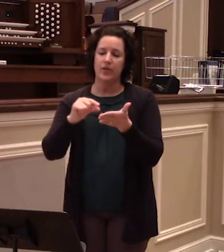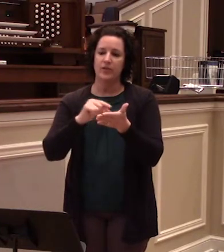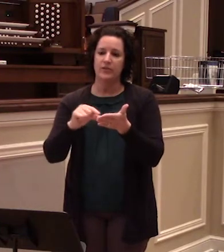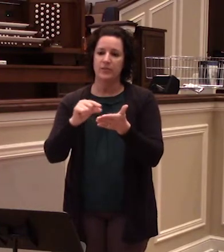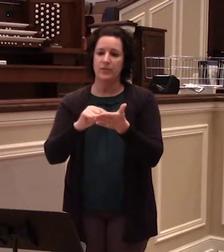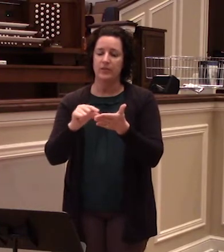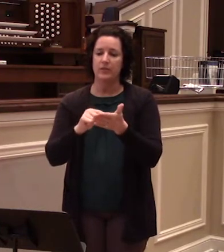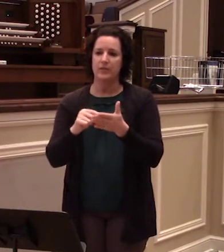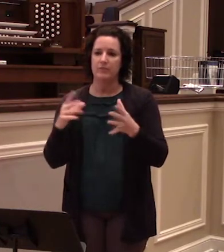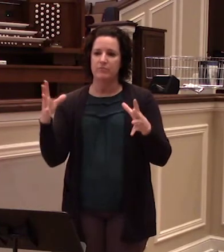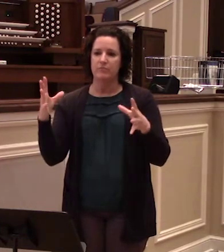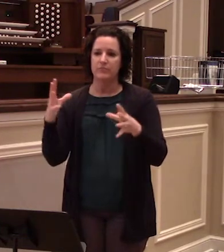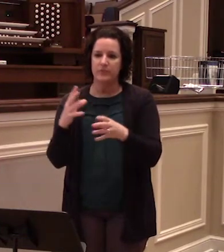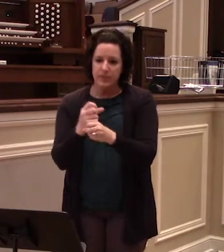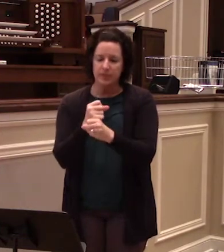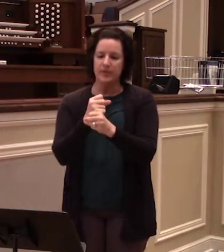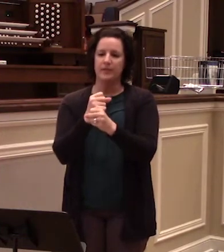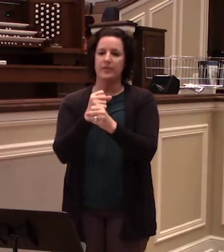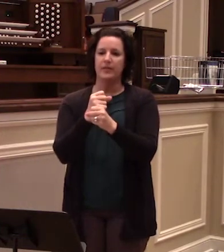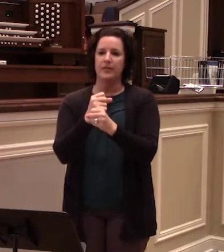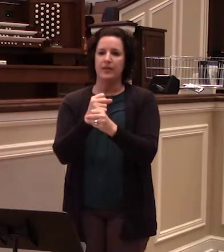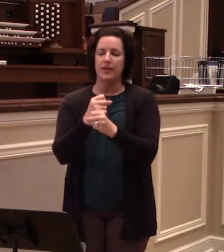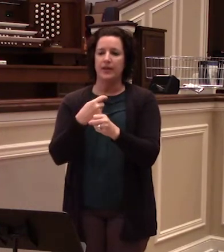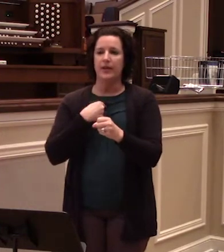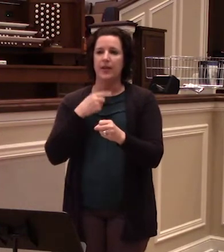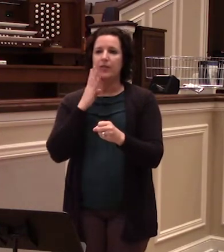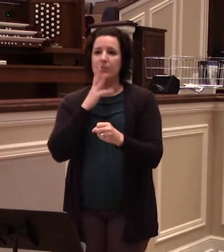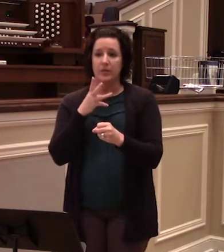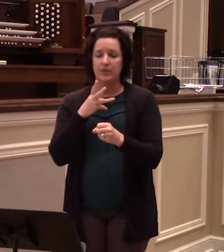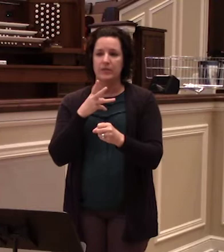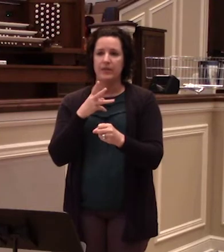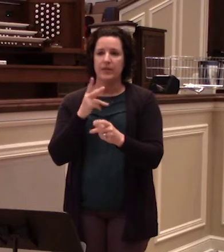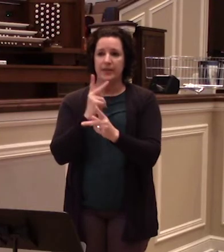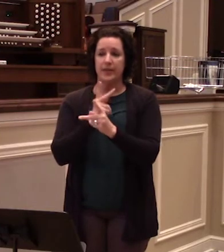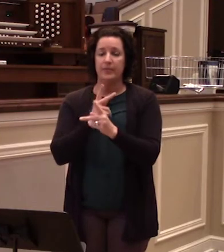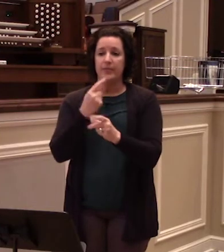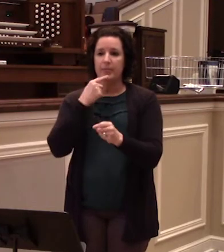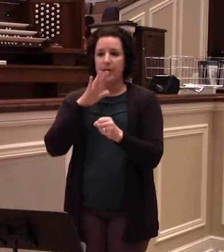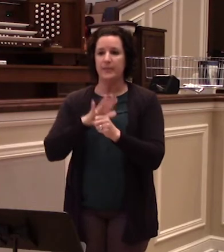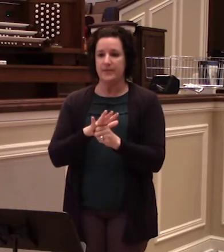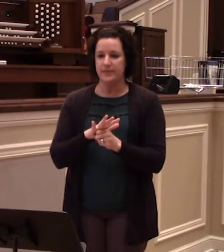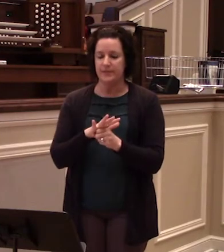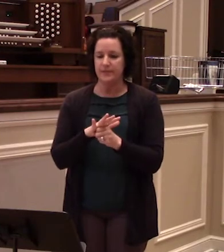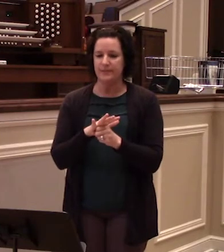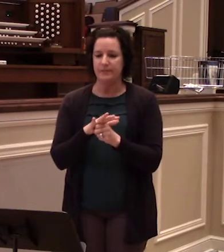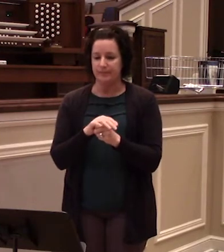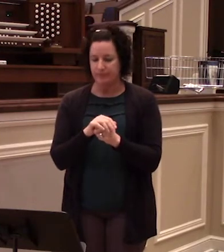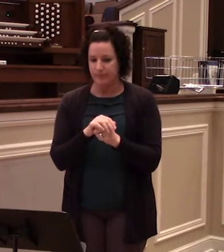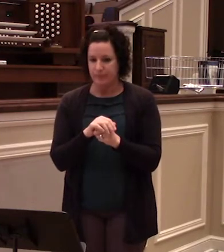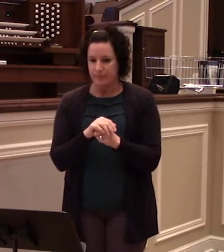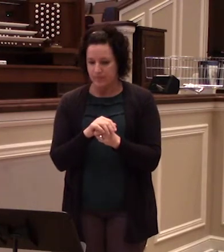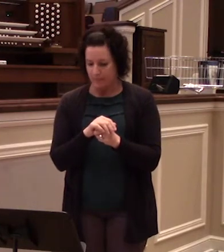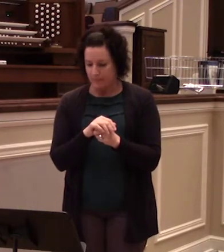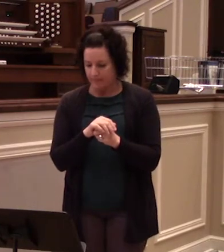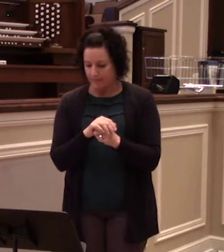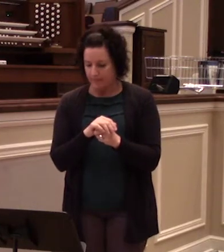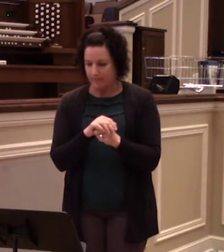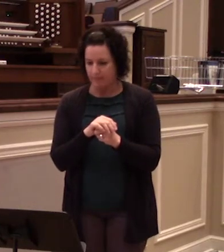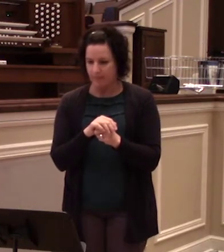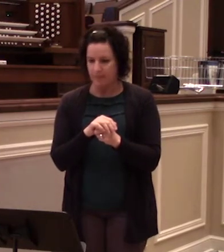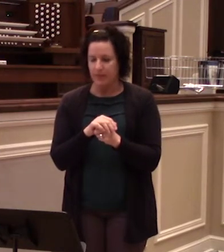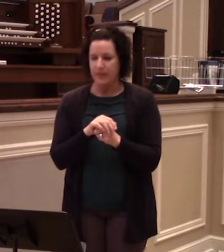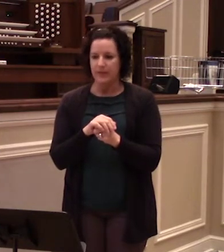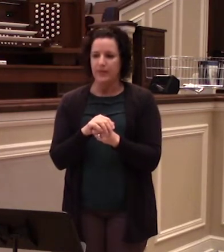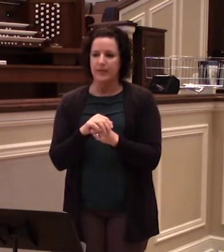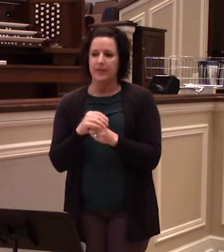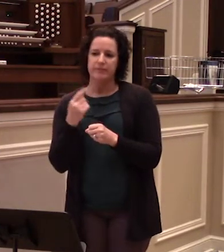all summed up and completed and fulfilled in me. Several years ago, a couple of theologians and a computer guy got